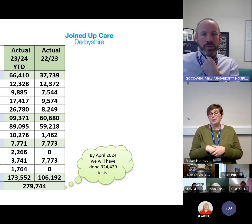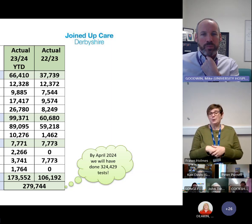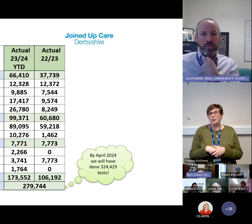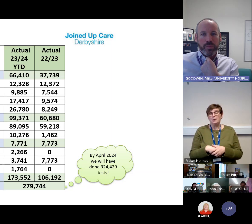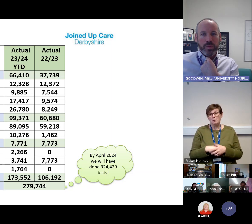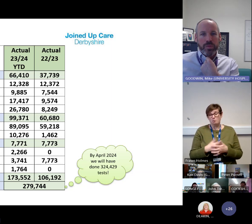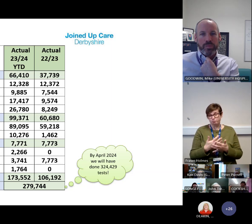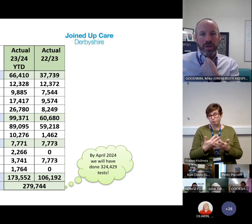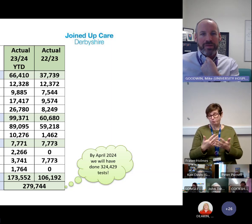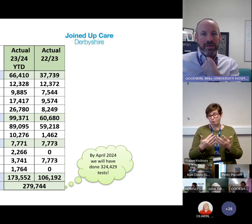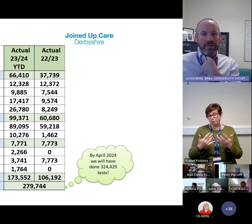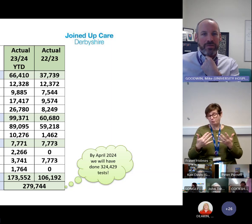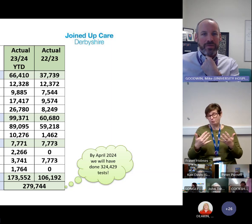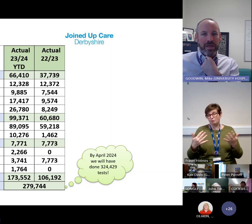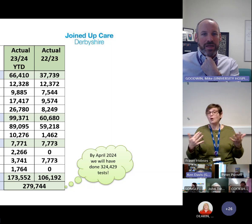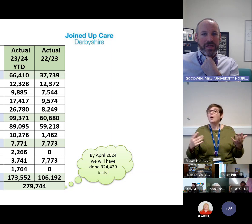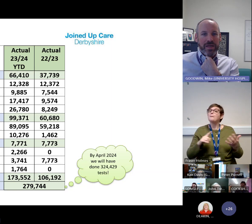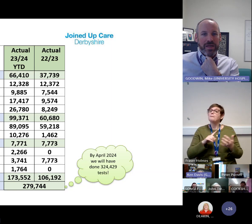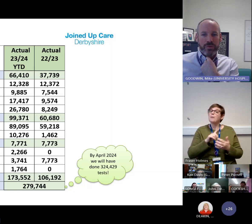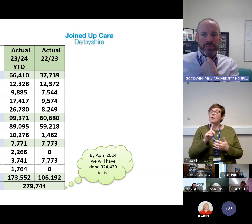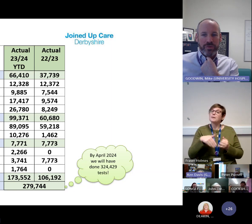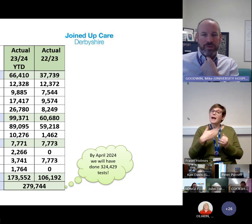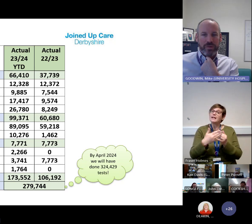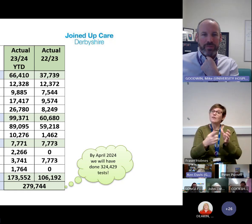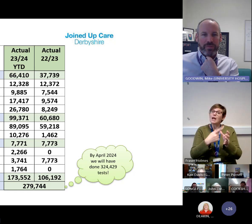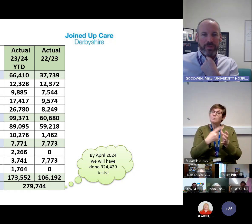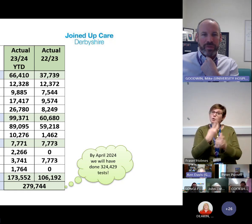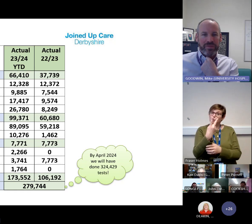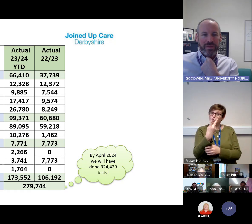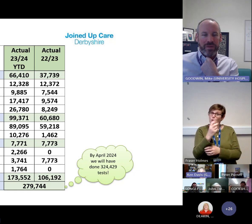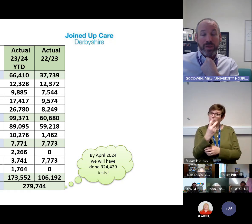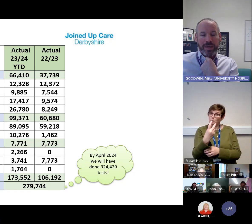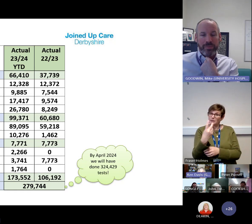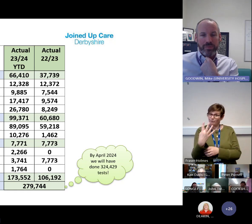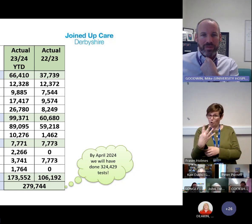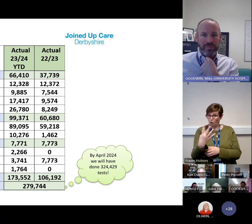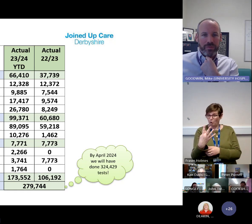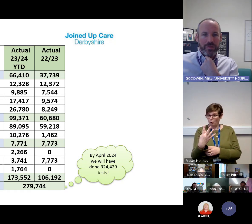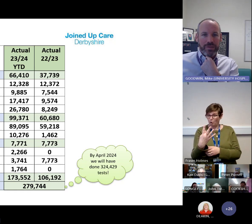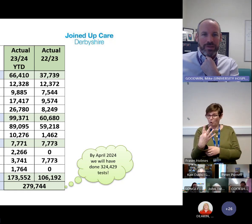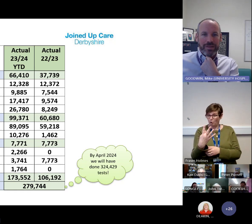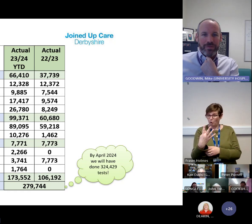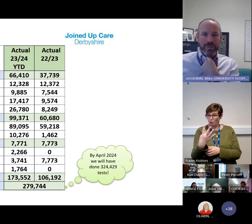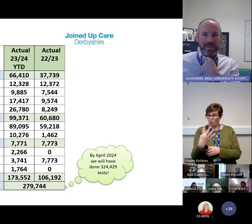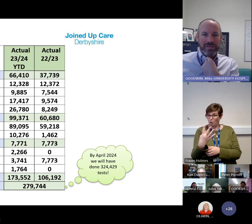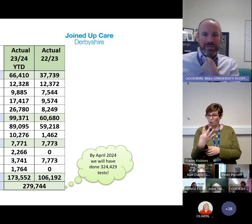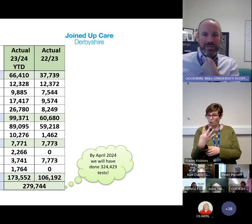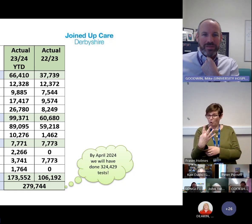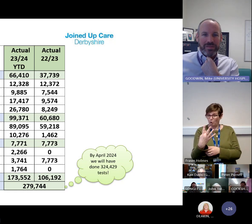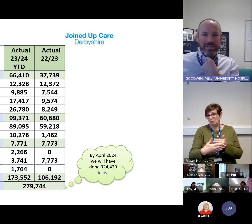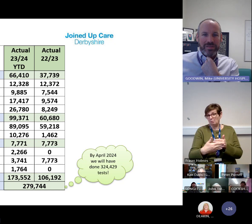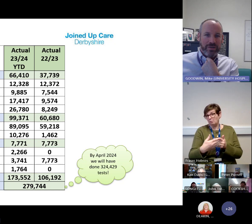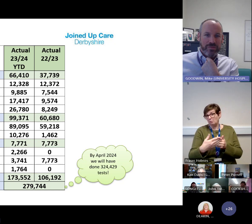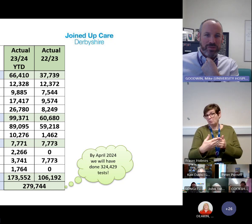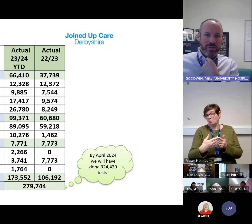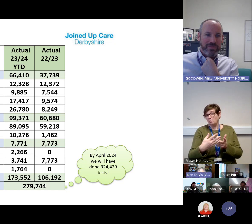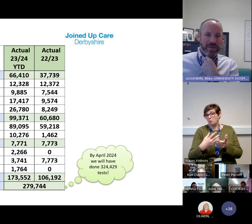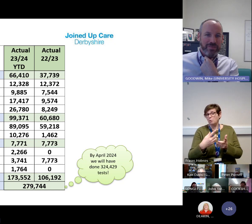volume. But by the end of April 24, so a few weeks time, or by April 24, in a few weeks time, we'll have